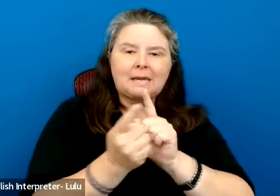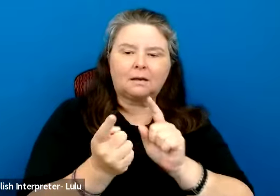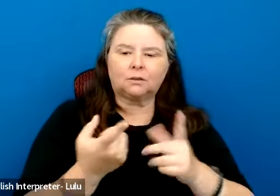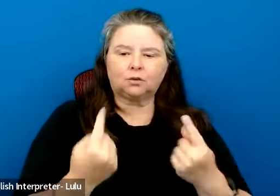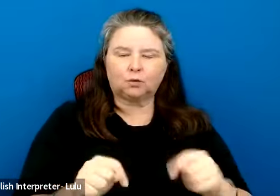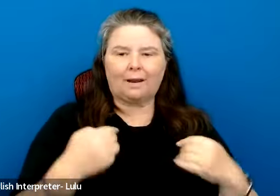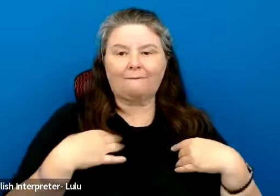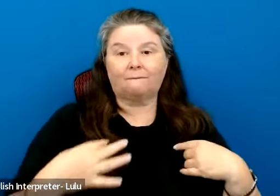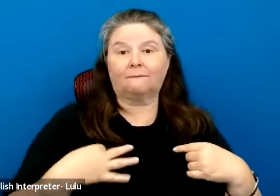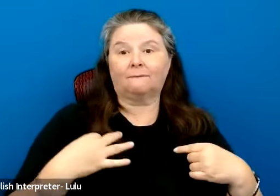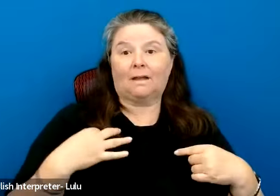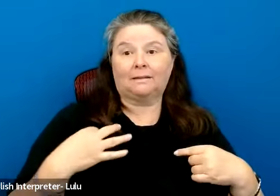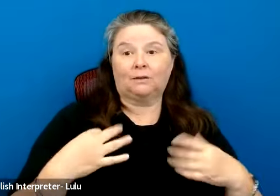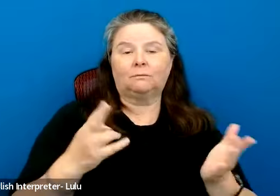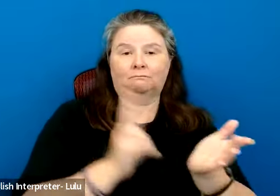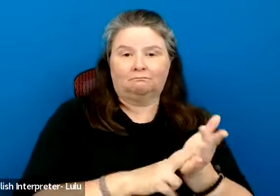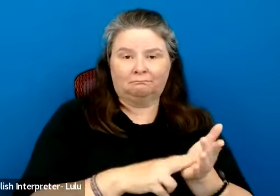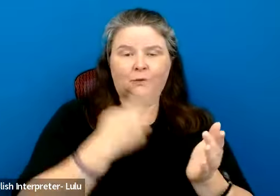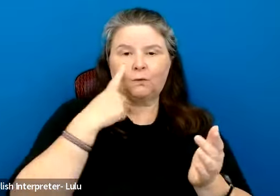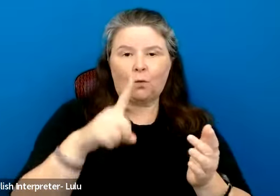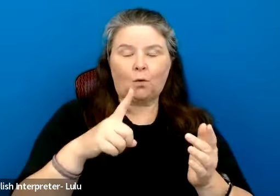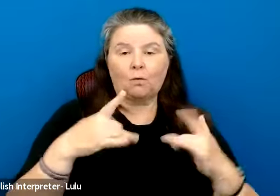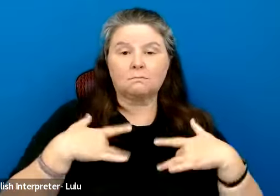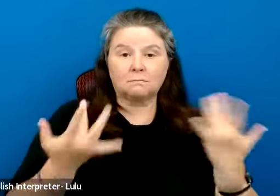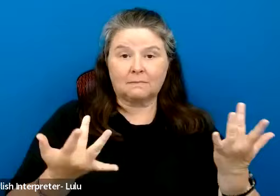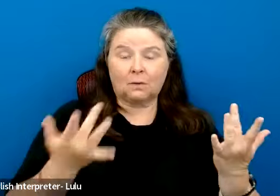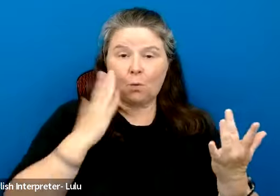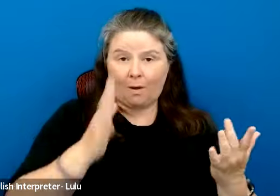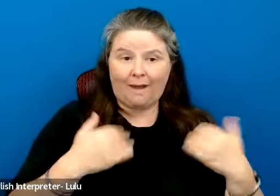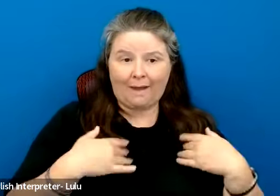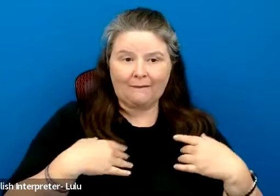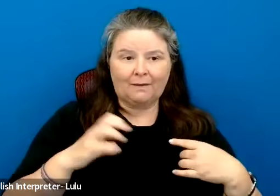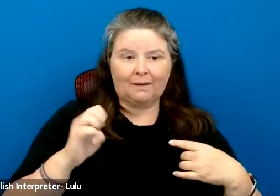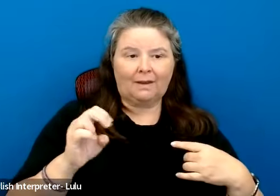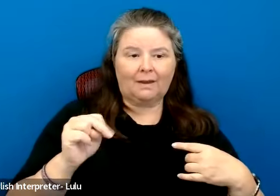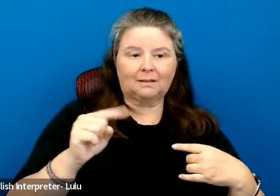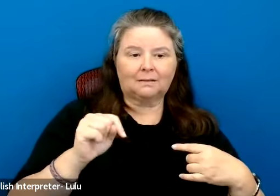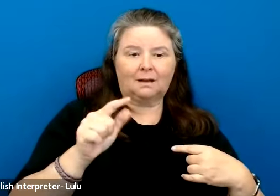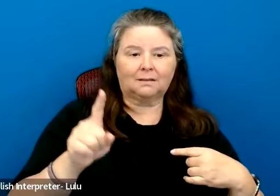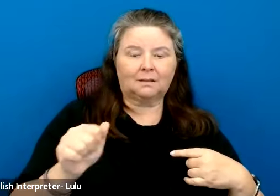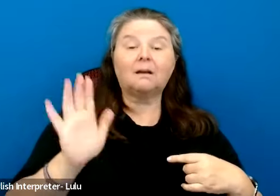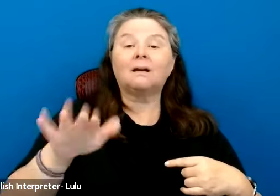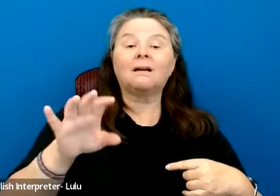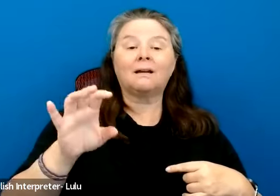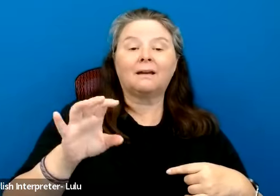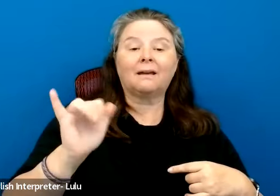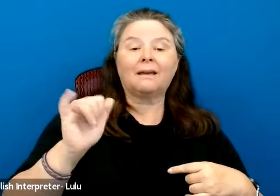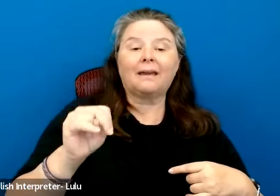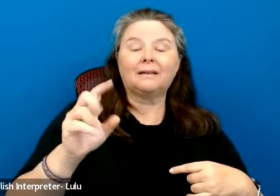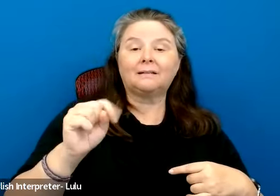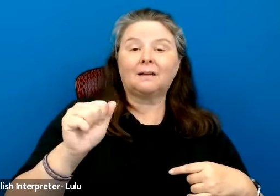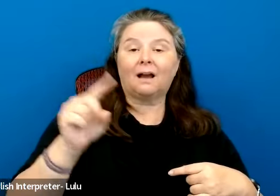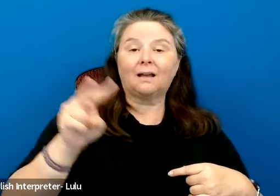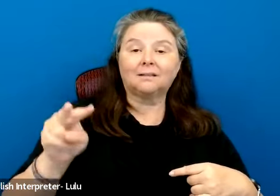get volunteers signed up for upcoming events that we have at Intaza, which, by the way, Intaza is a coffee shop